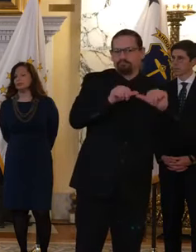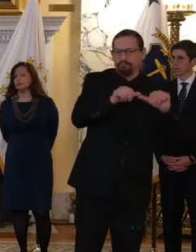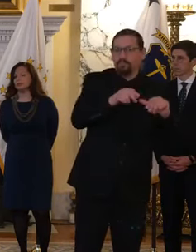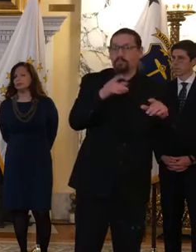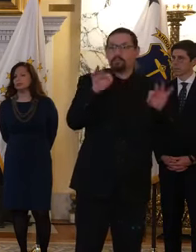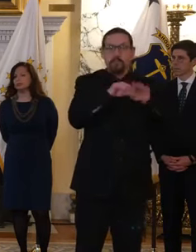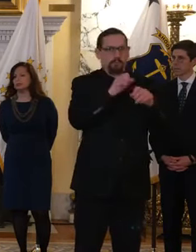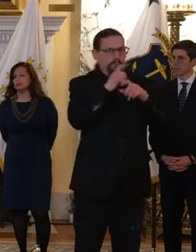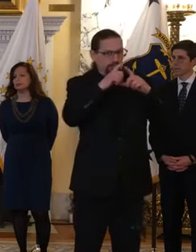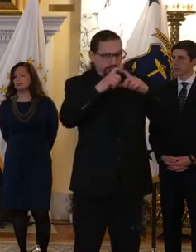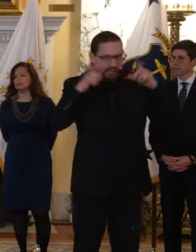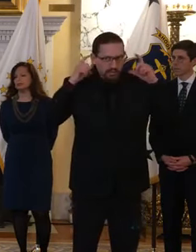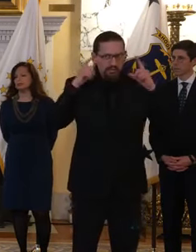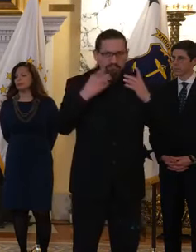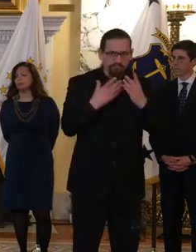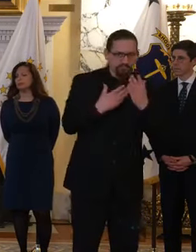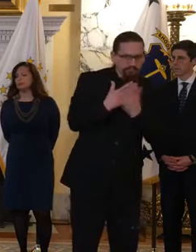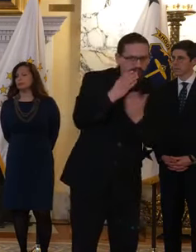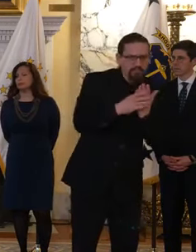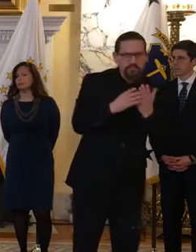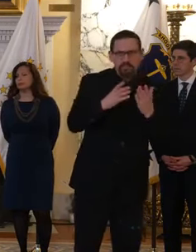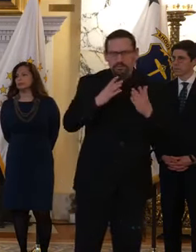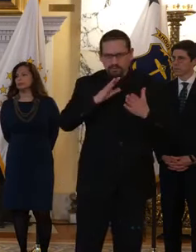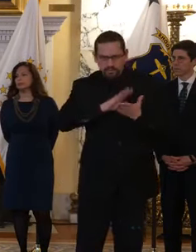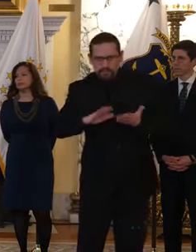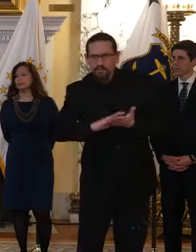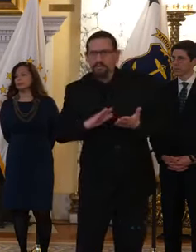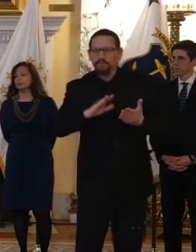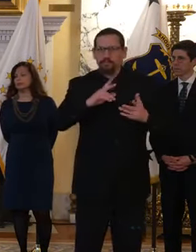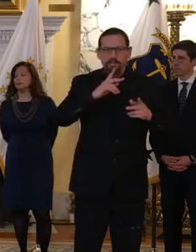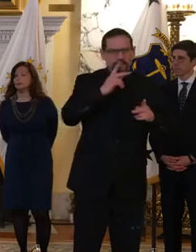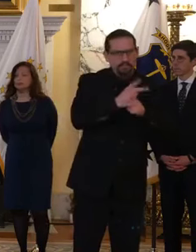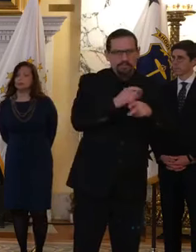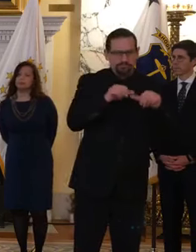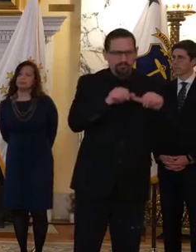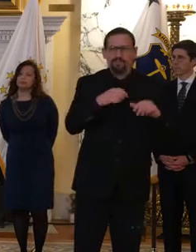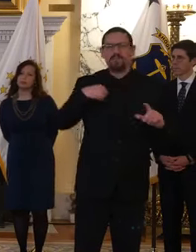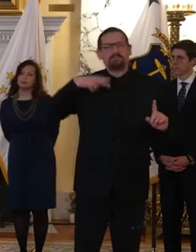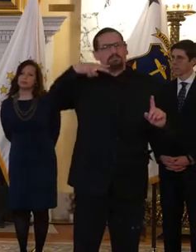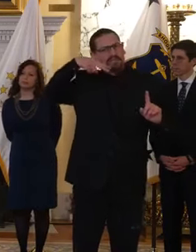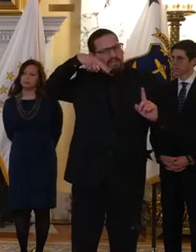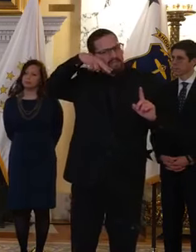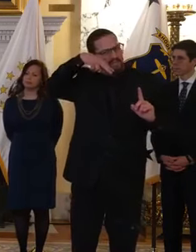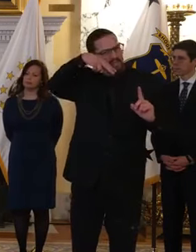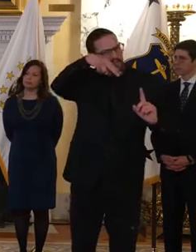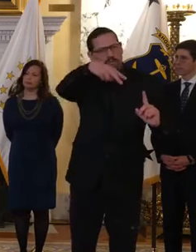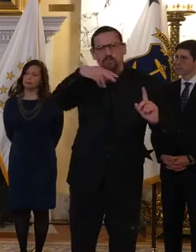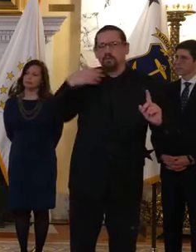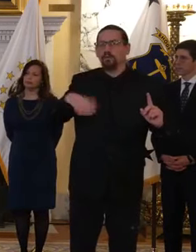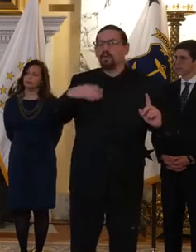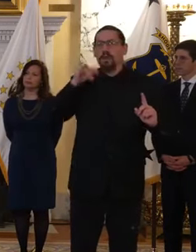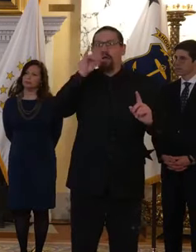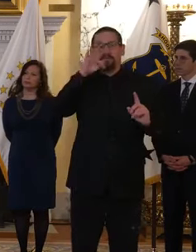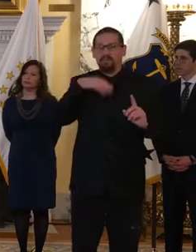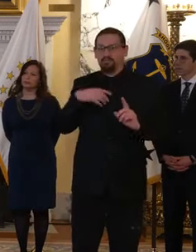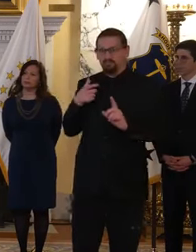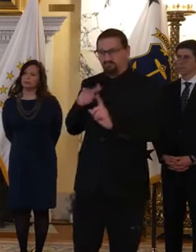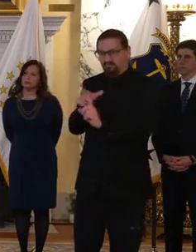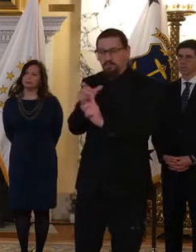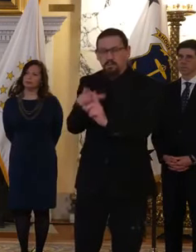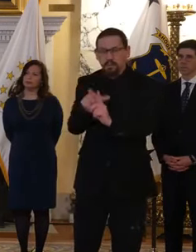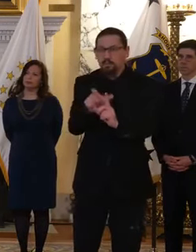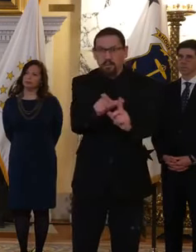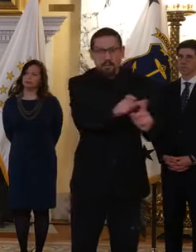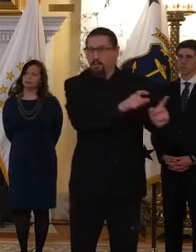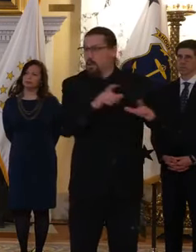and care for the persons who are vulnerable populations that still need the care they need. Next question asks, what would you